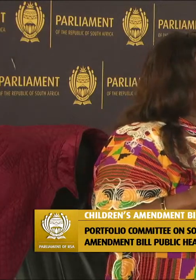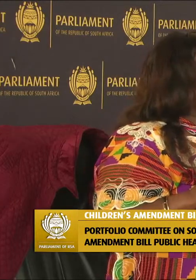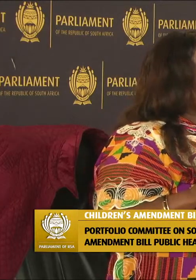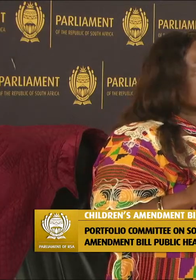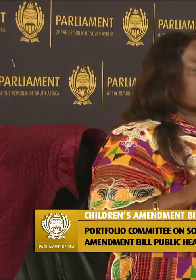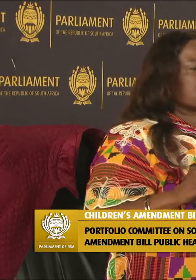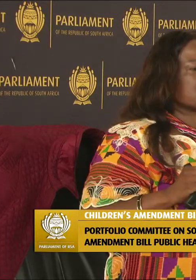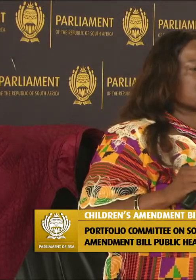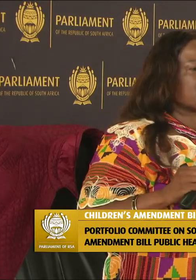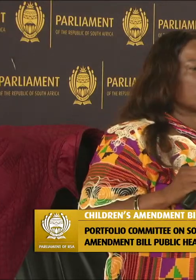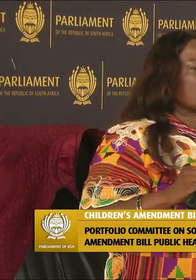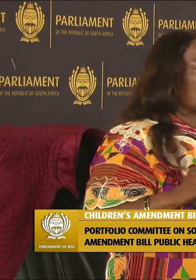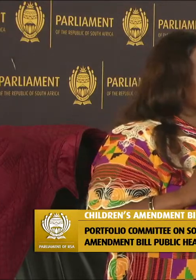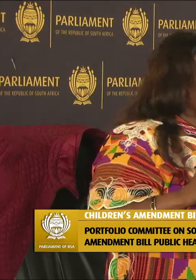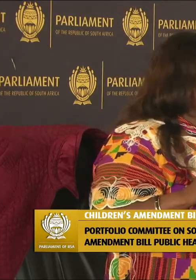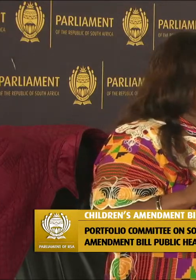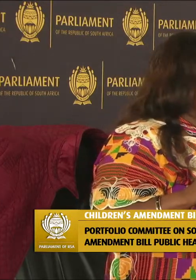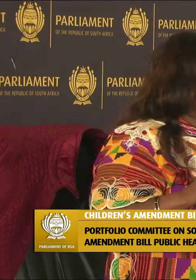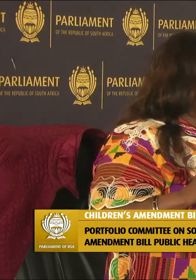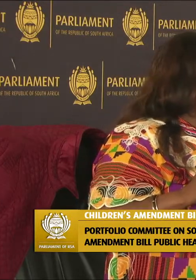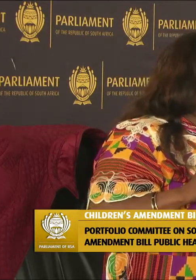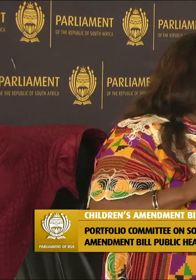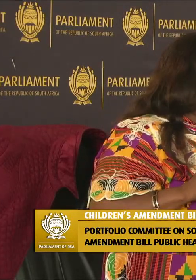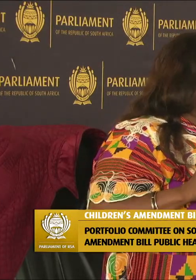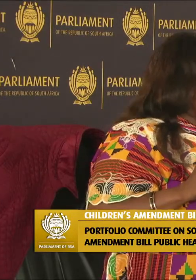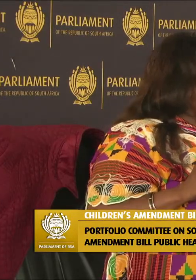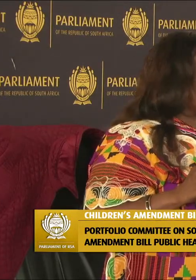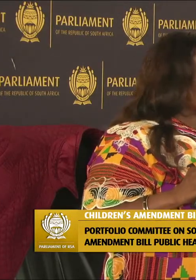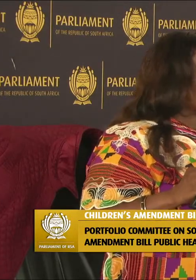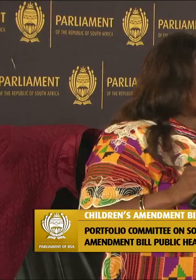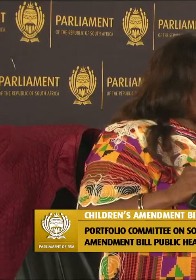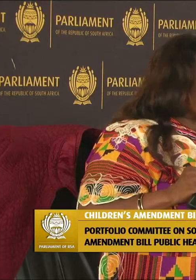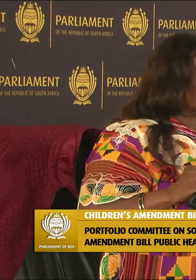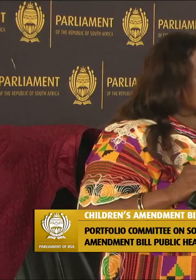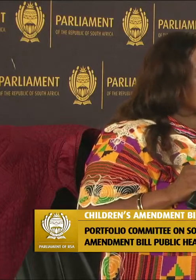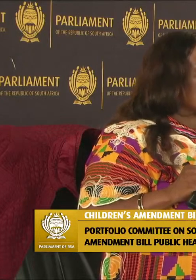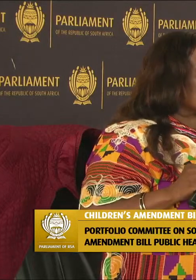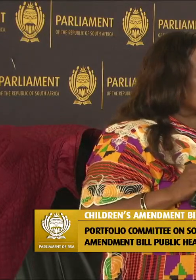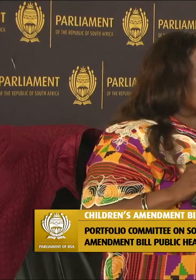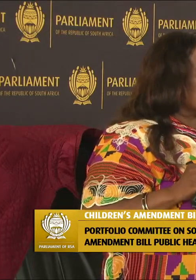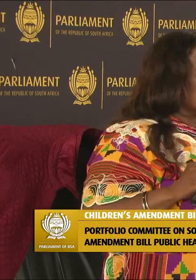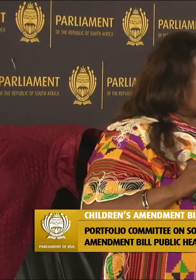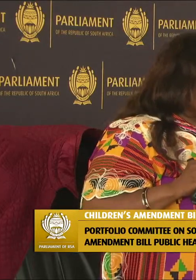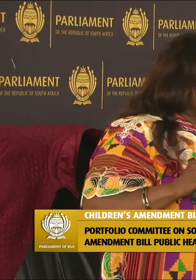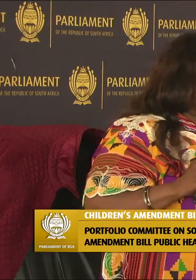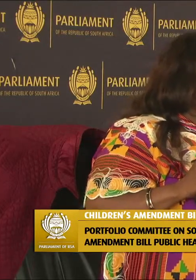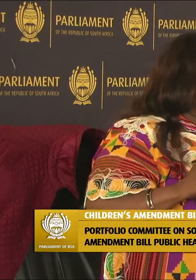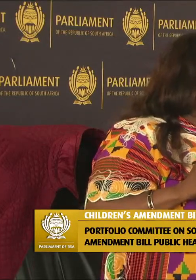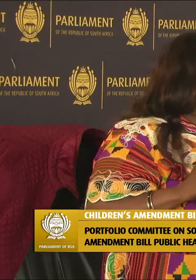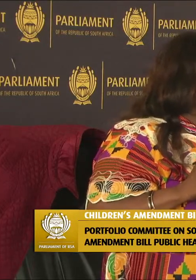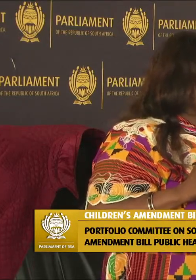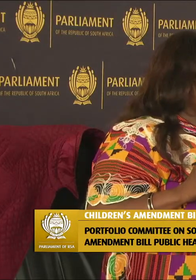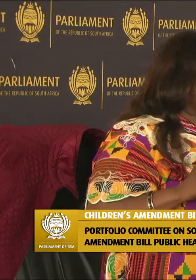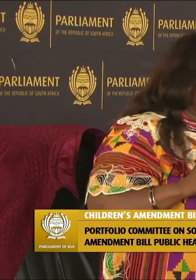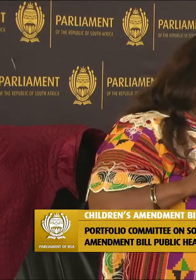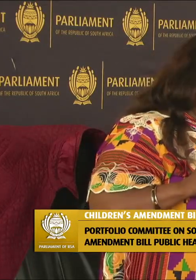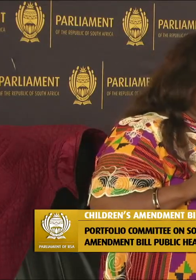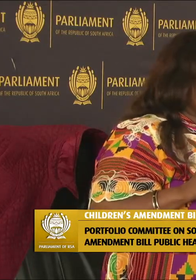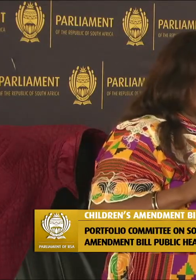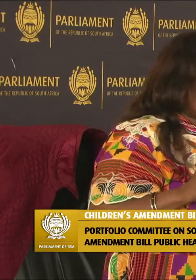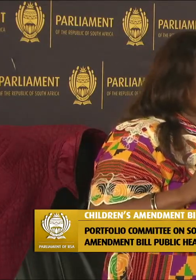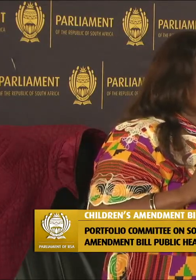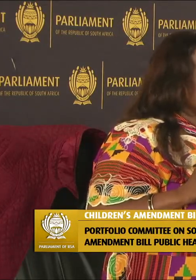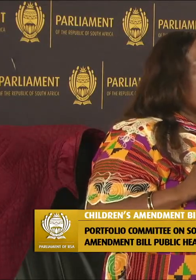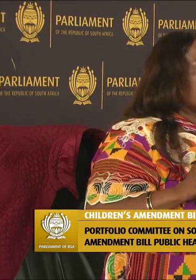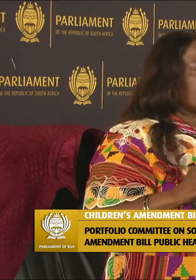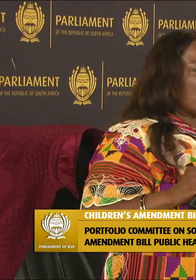when sifuna ukuqonda some clarities or mhlawumbi sifuna raise some issues that are challenges